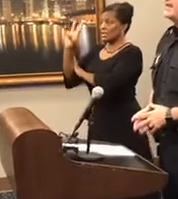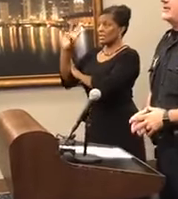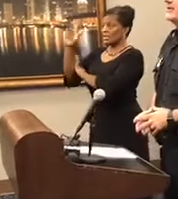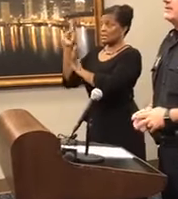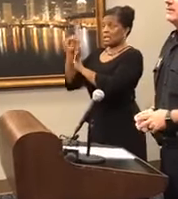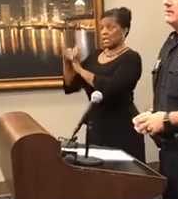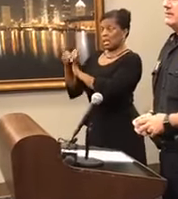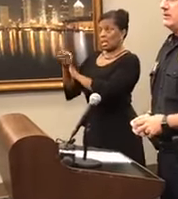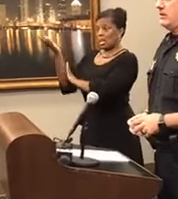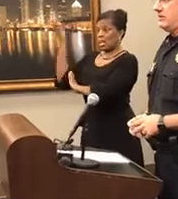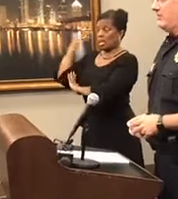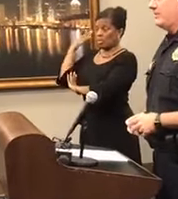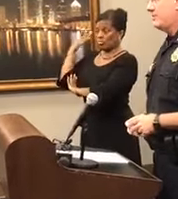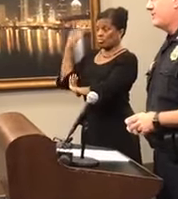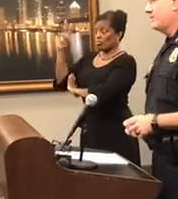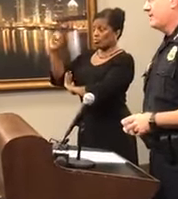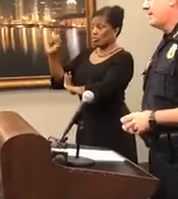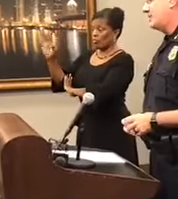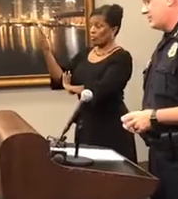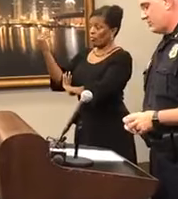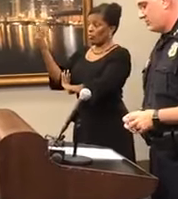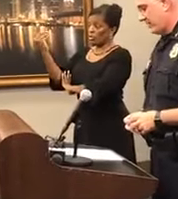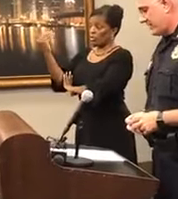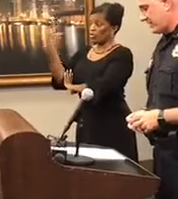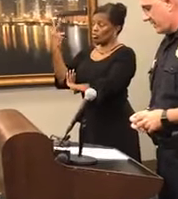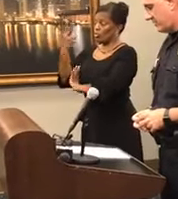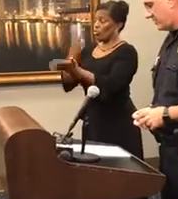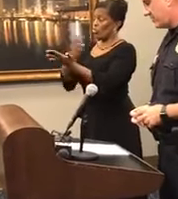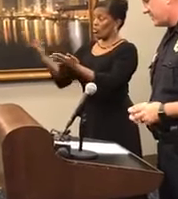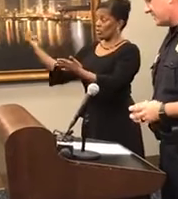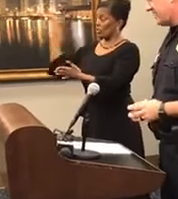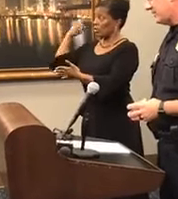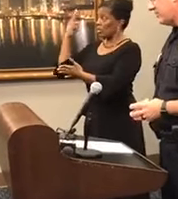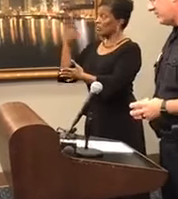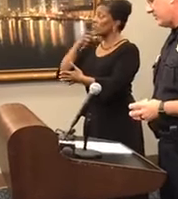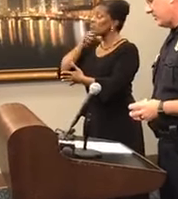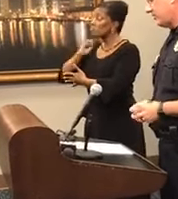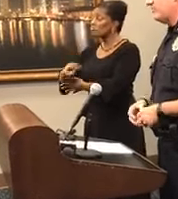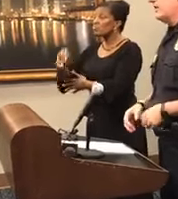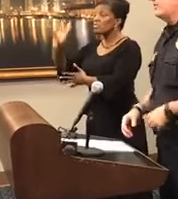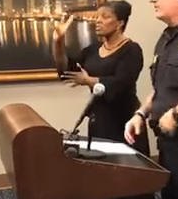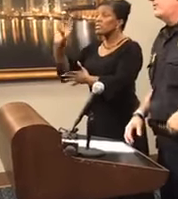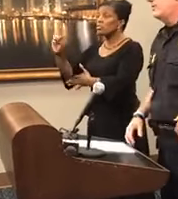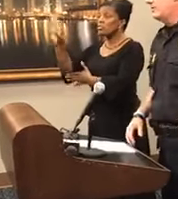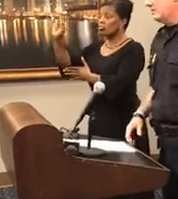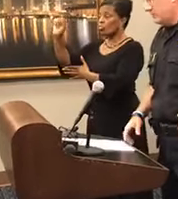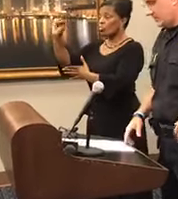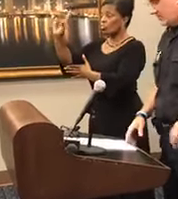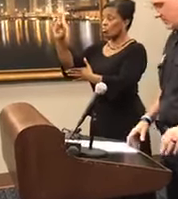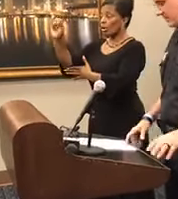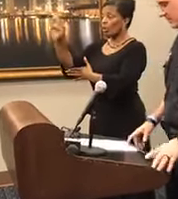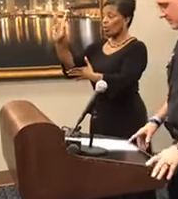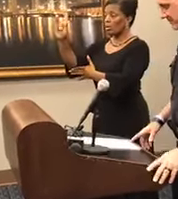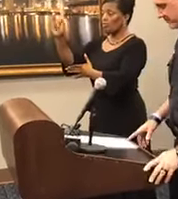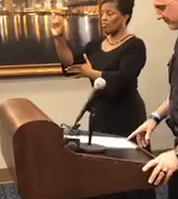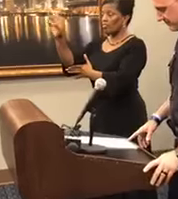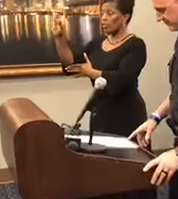days later, on November 14th, just 2 weeks ago, 60-year-old Ronald Felton was